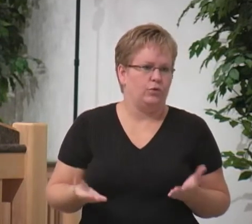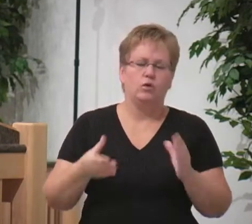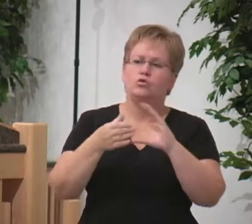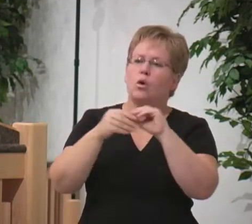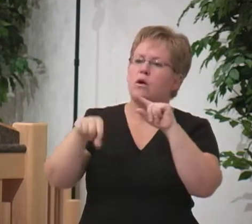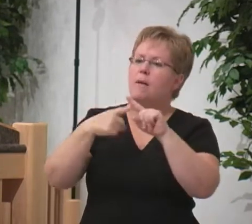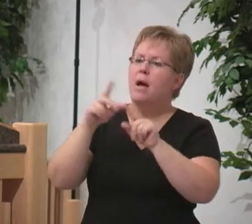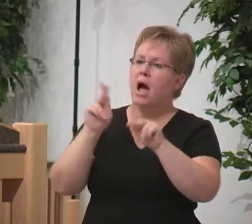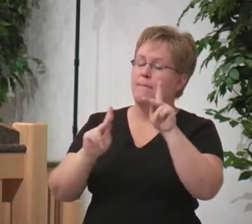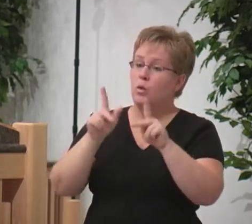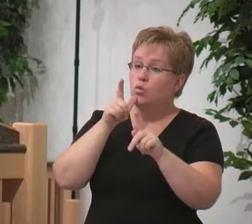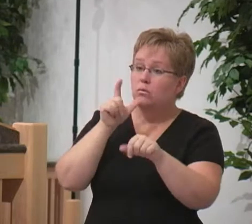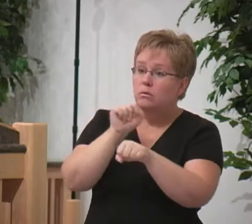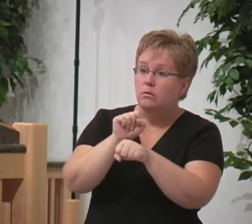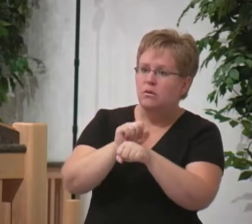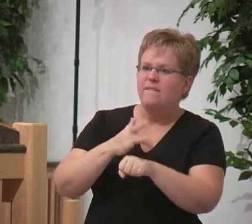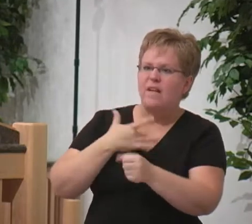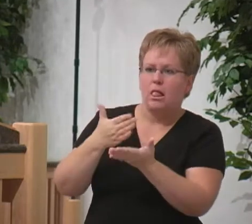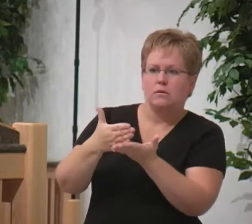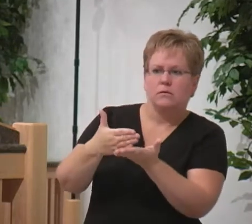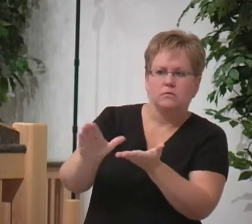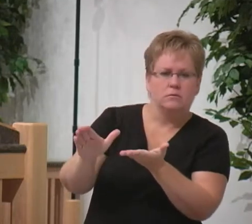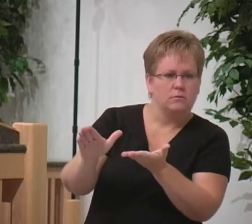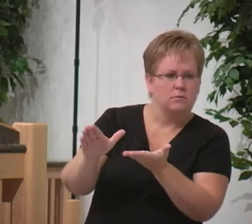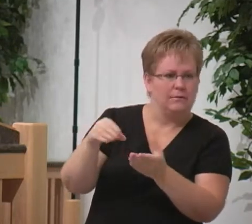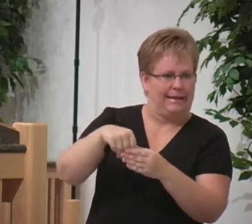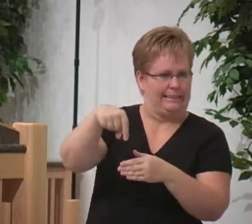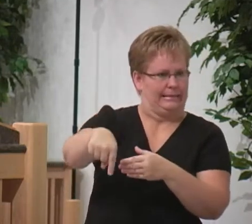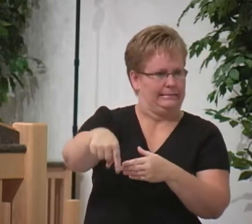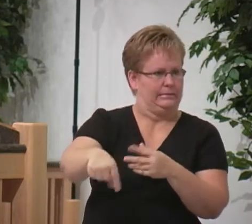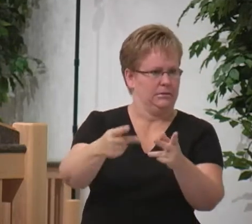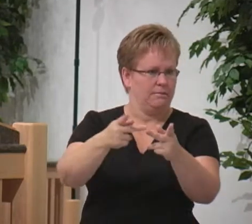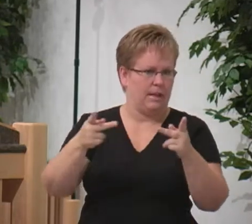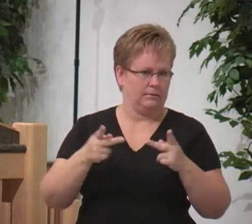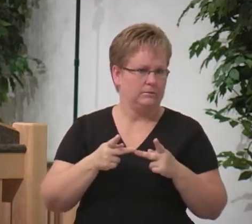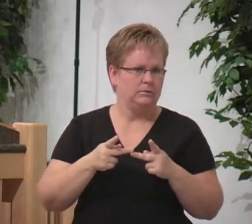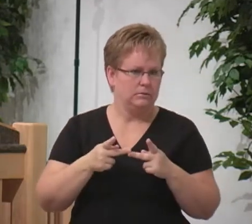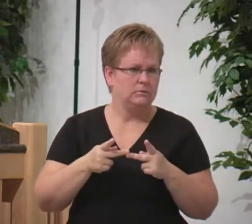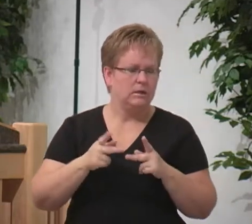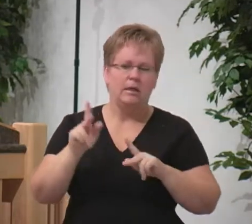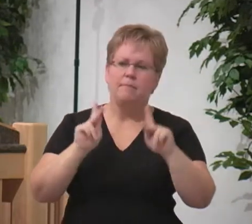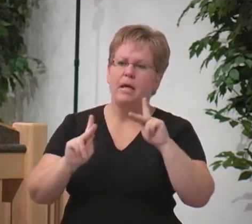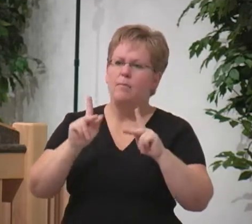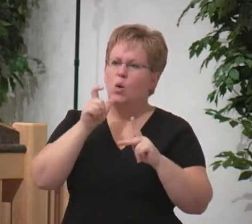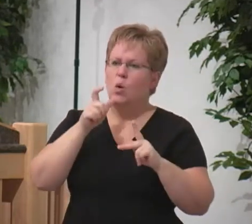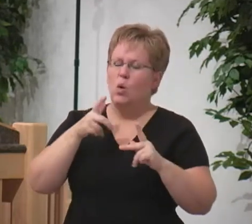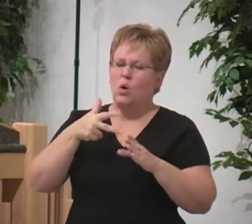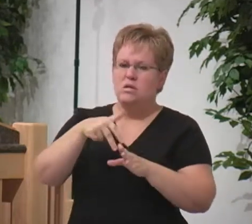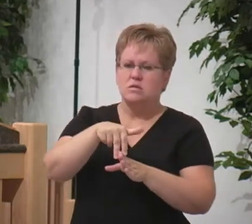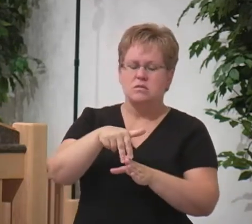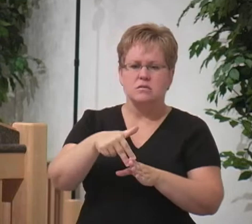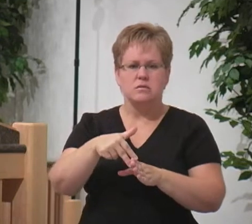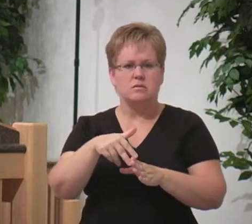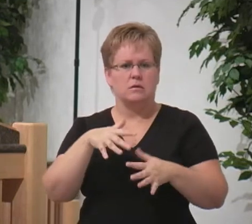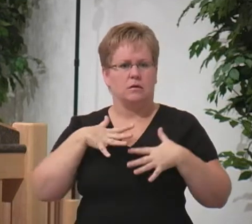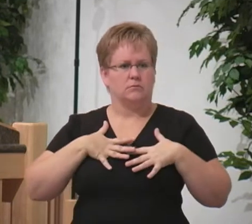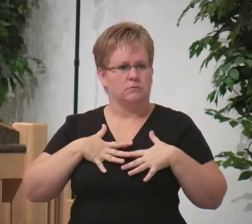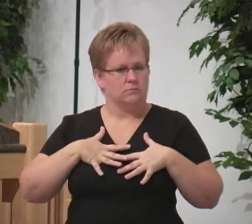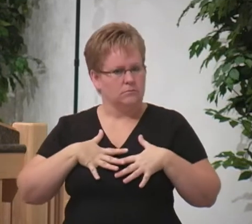who have actually felt excluded in this place, people who are on the fringes and are really members only in